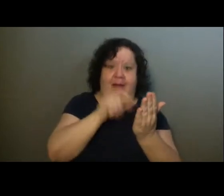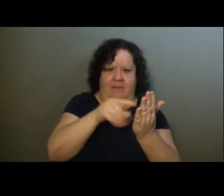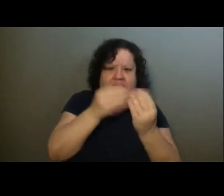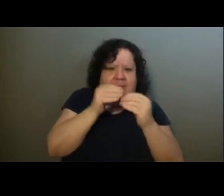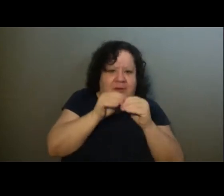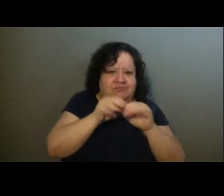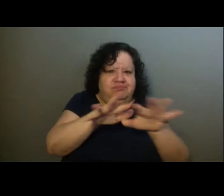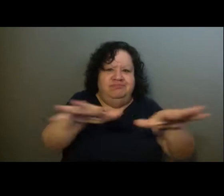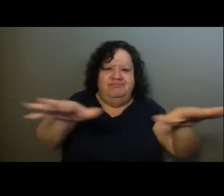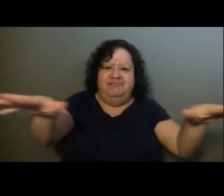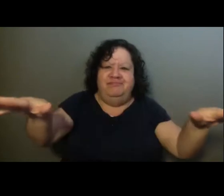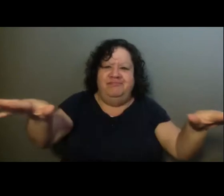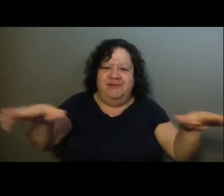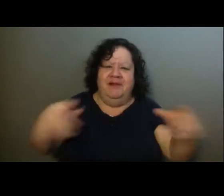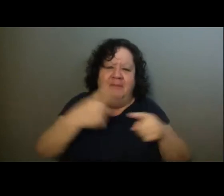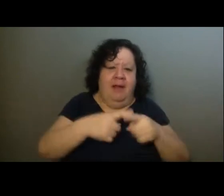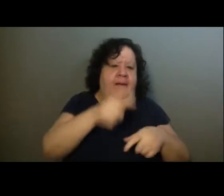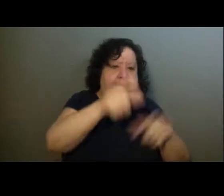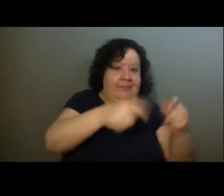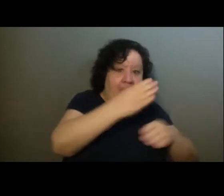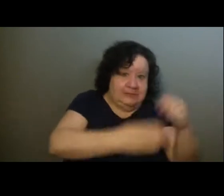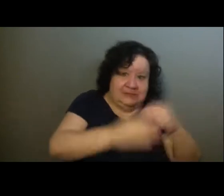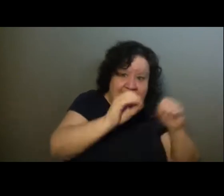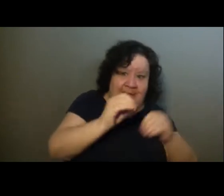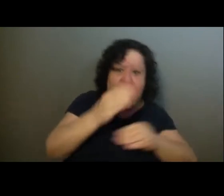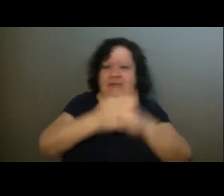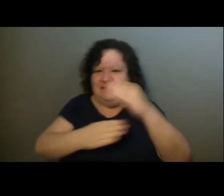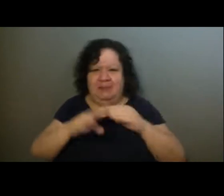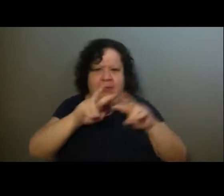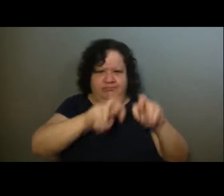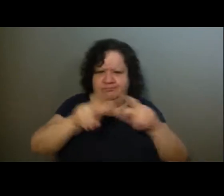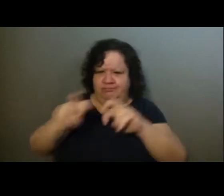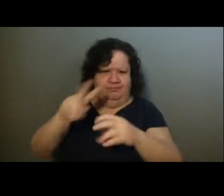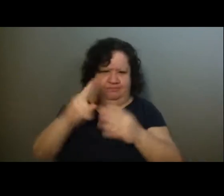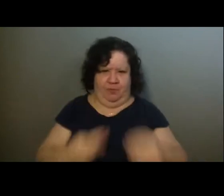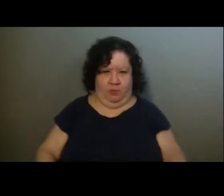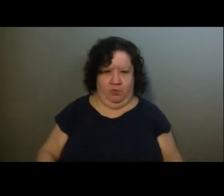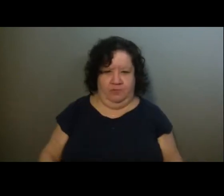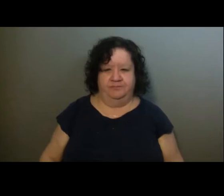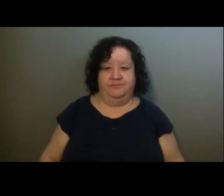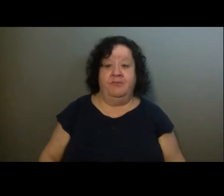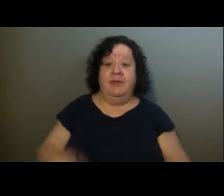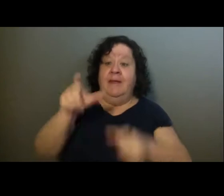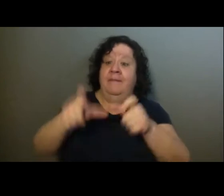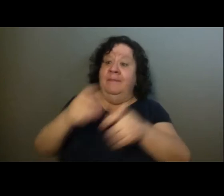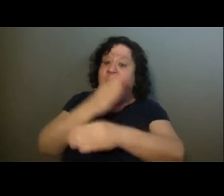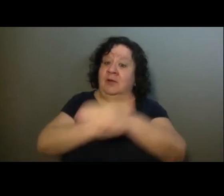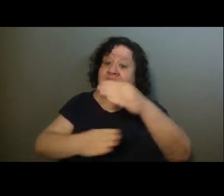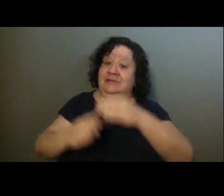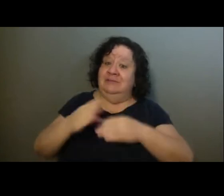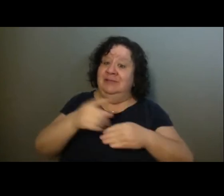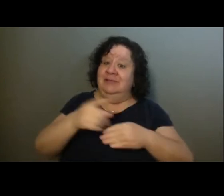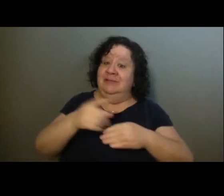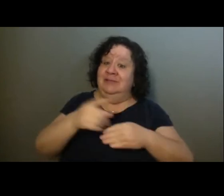regard, as they are often most reliable sources for the identification of persons with disabilities in the most